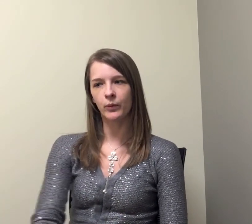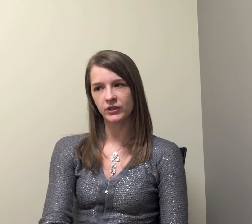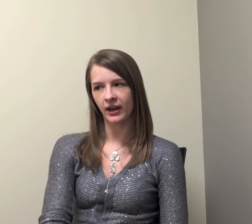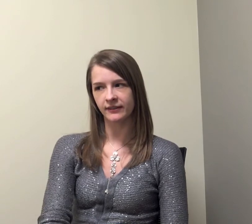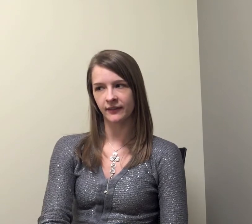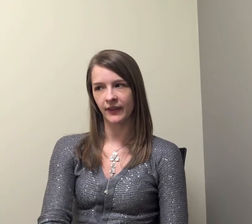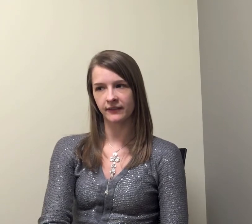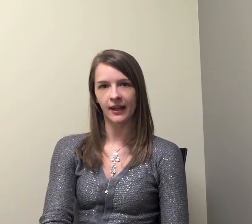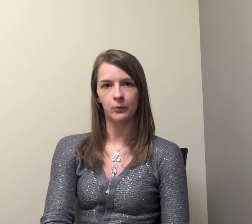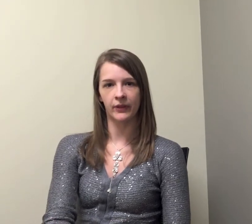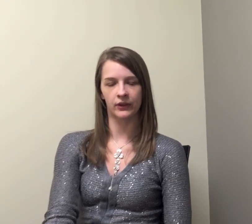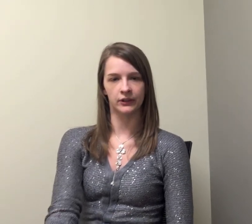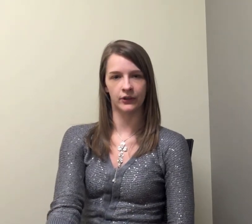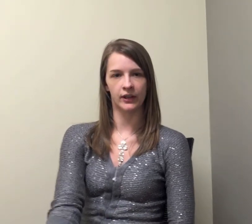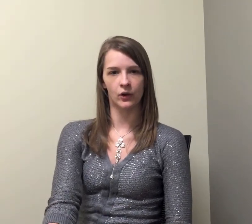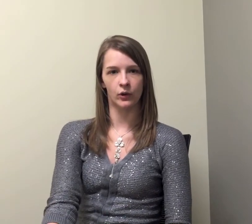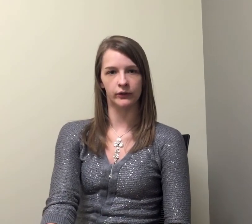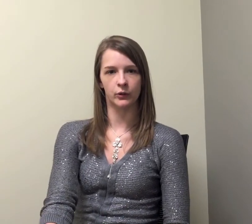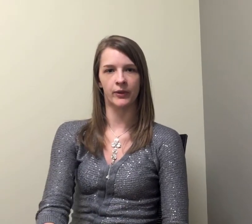which kinds of things help with their learning goals or with their